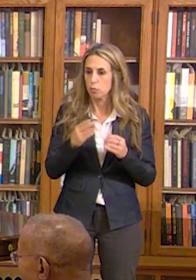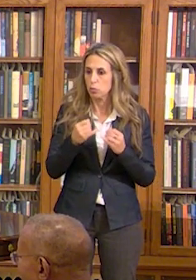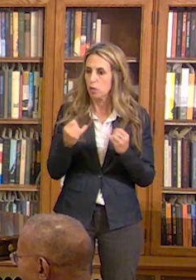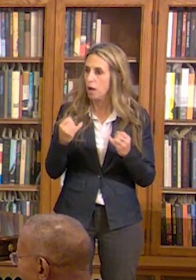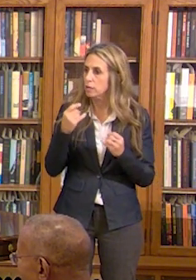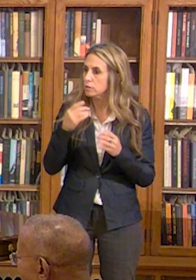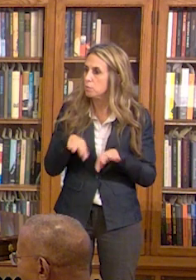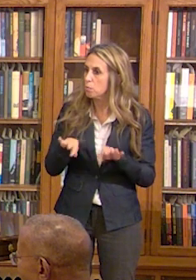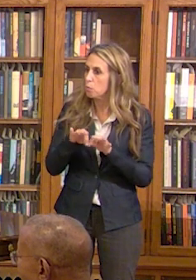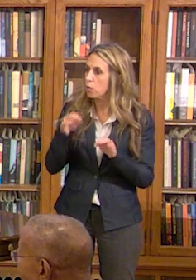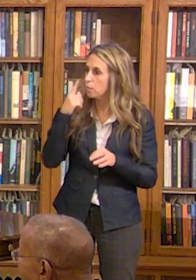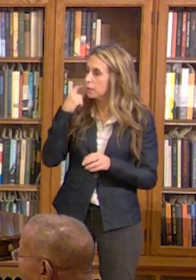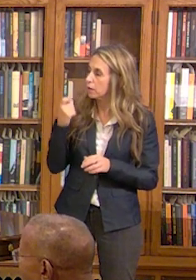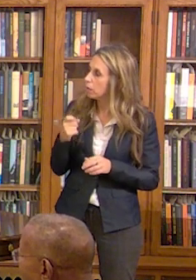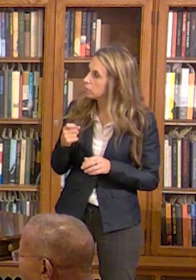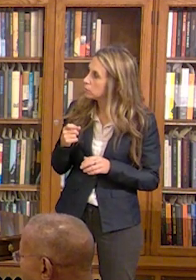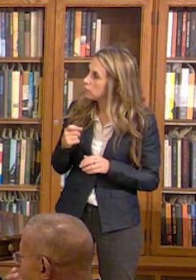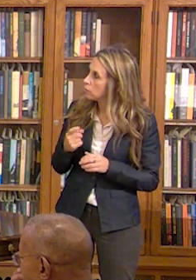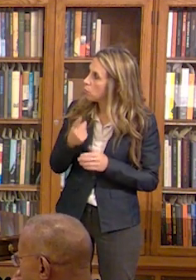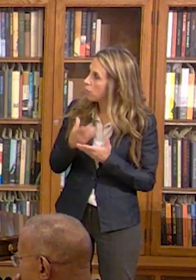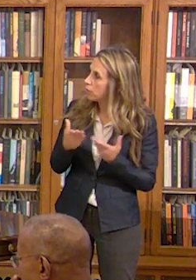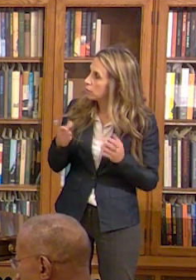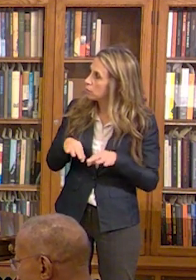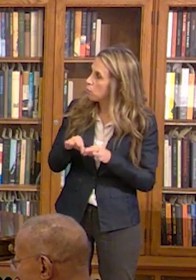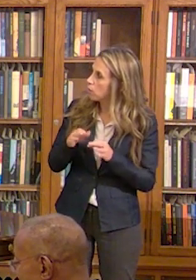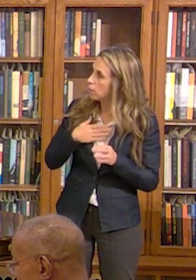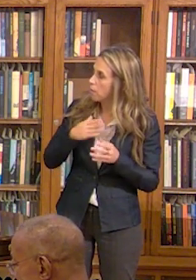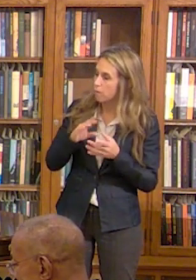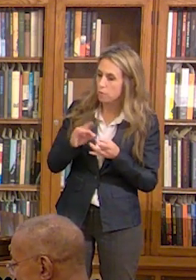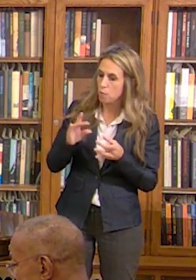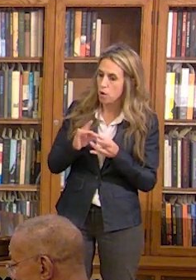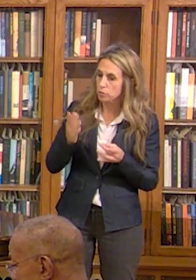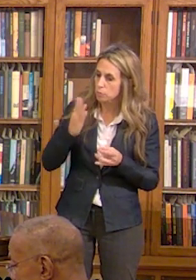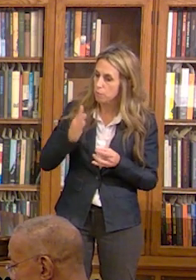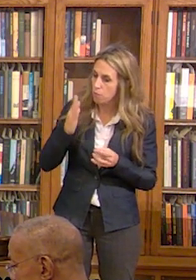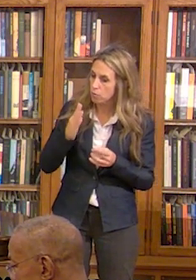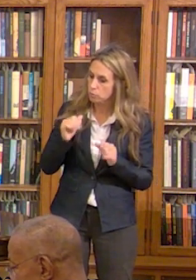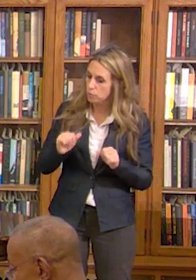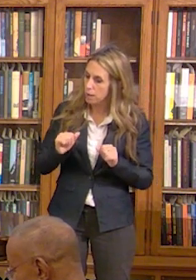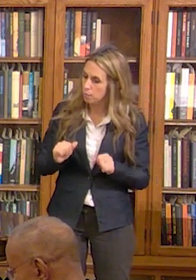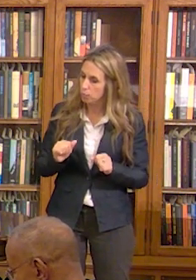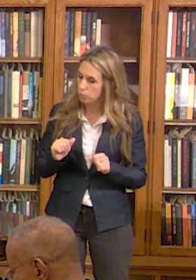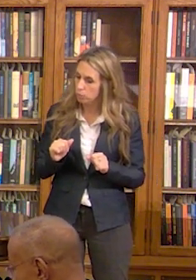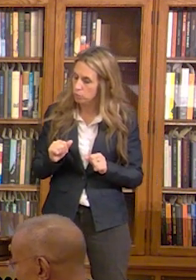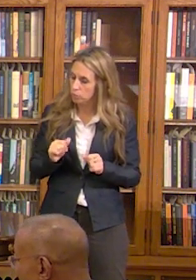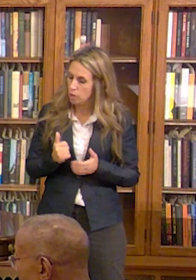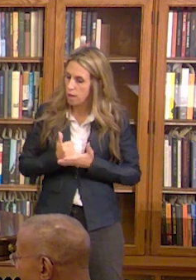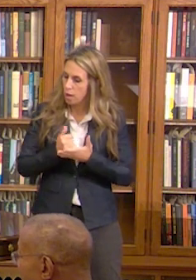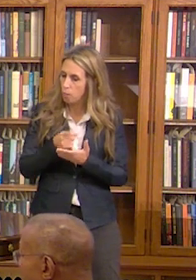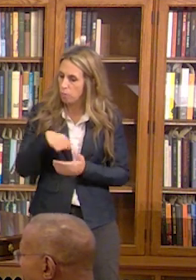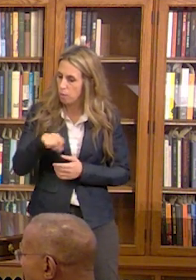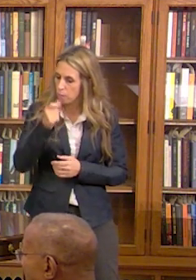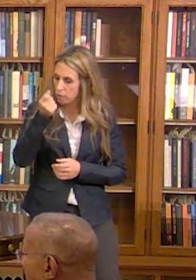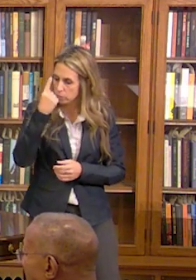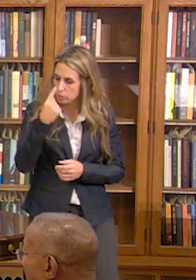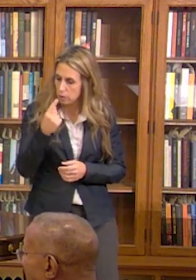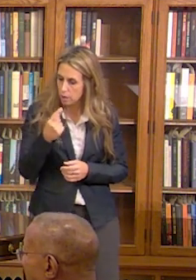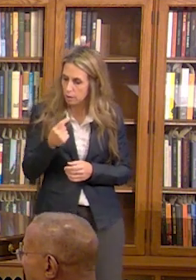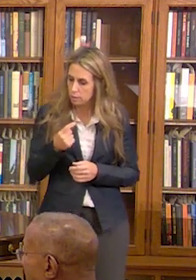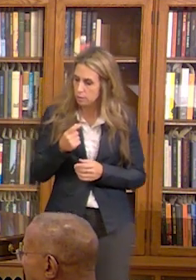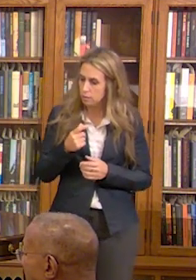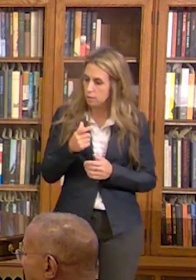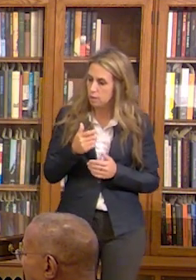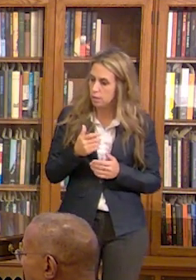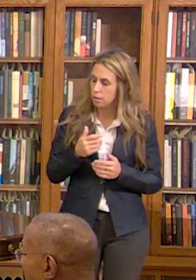important because I think one of the things that I I've mentioned in my remarks earlier is to be able to help them understand